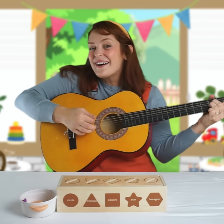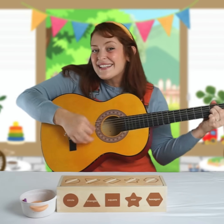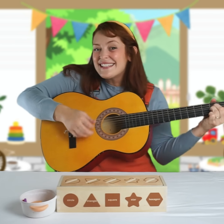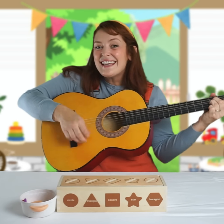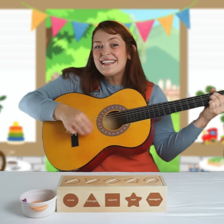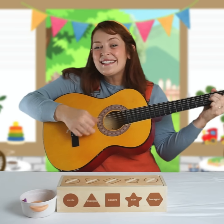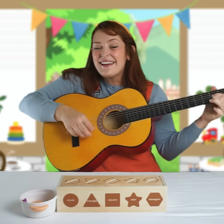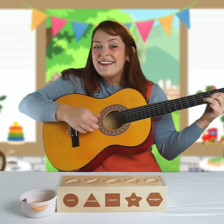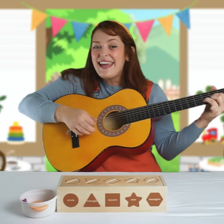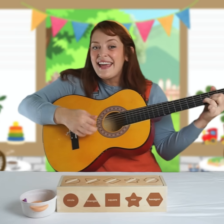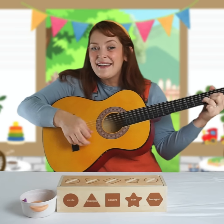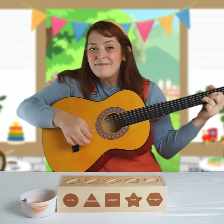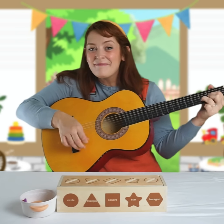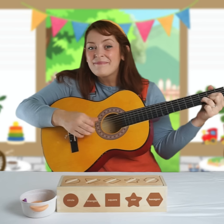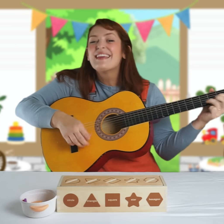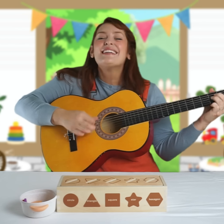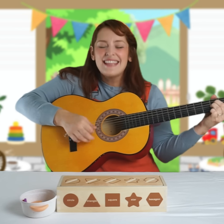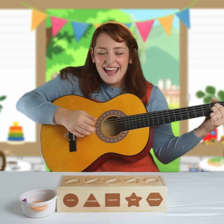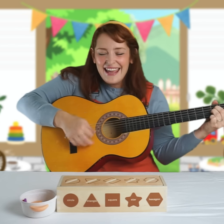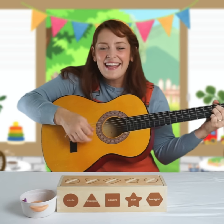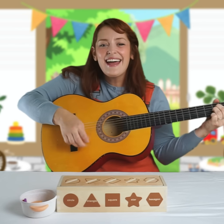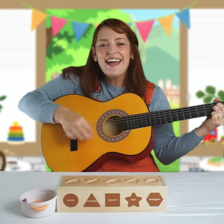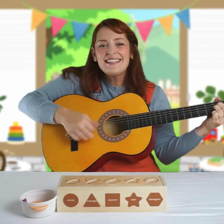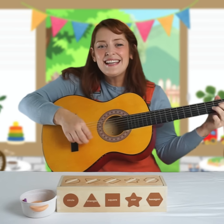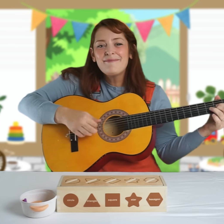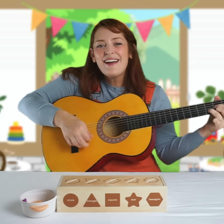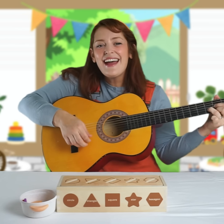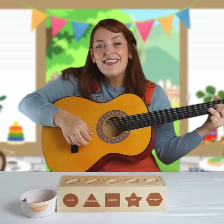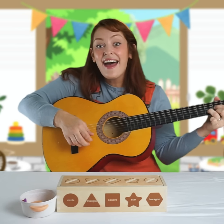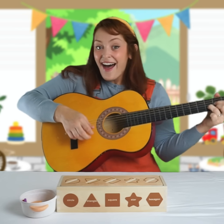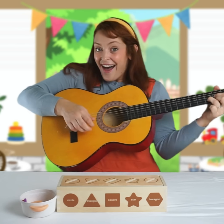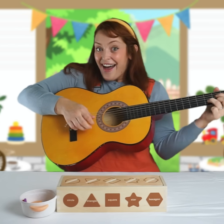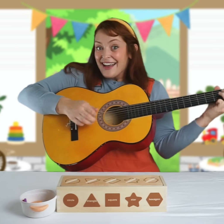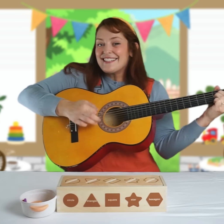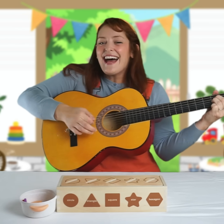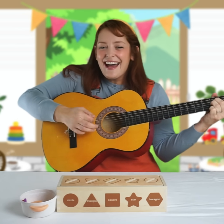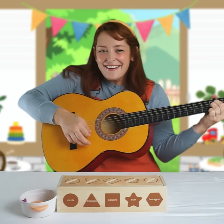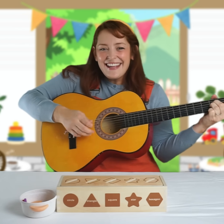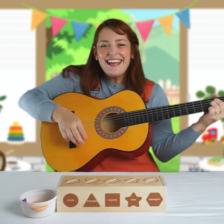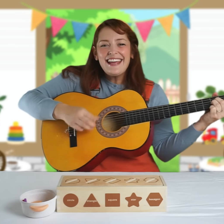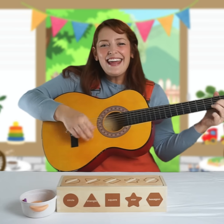what is your name? Take a deep breath, shout it out